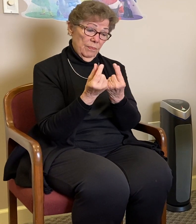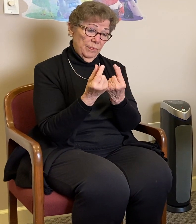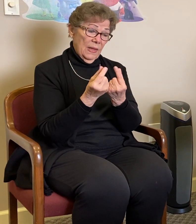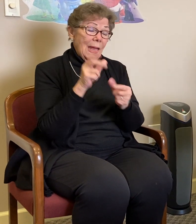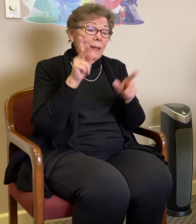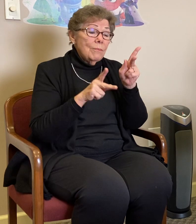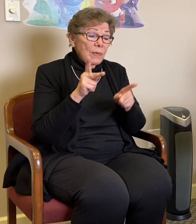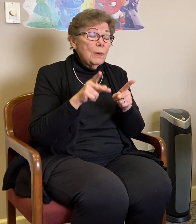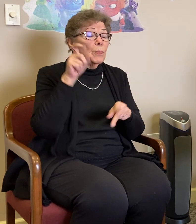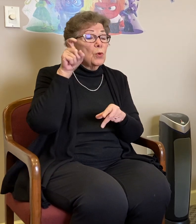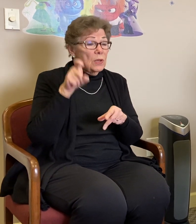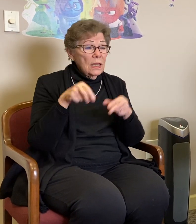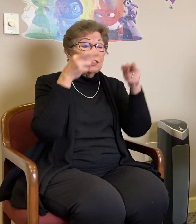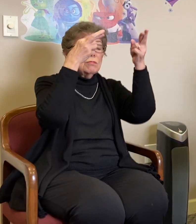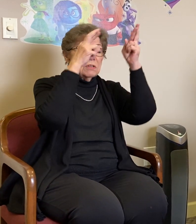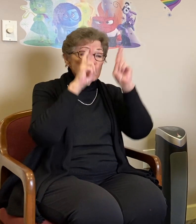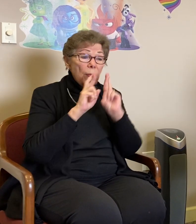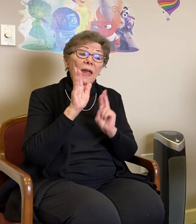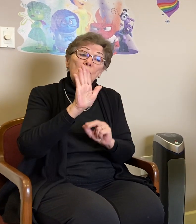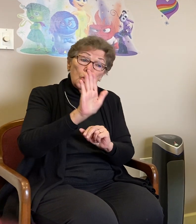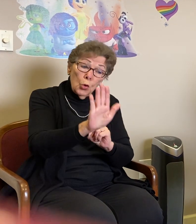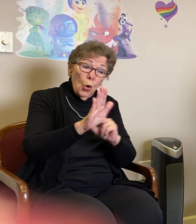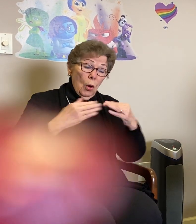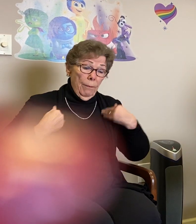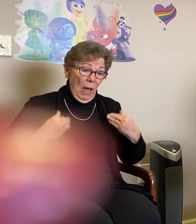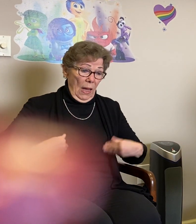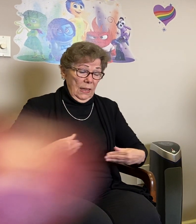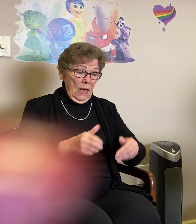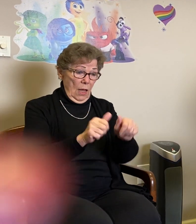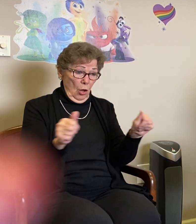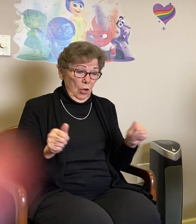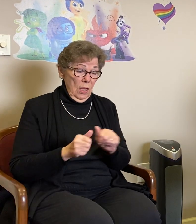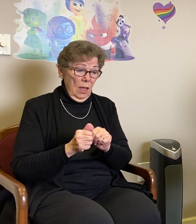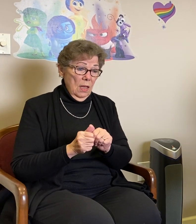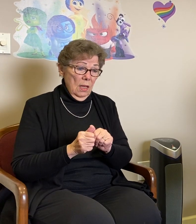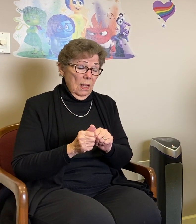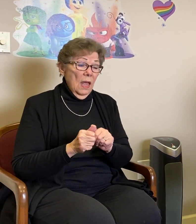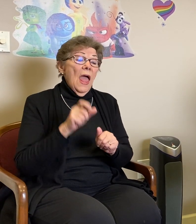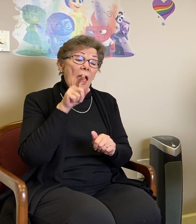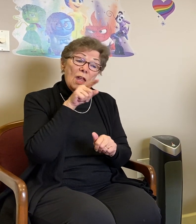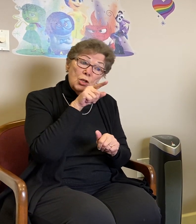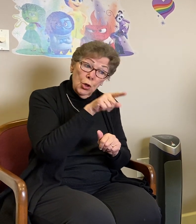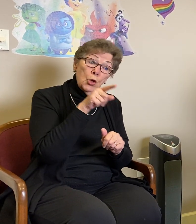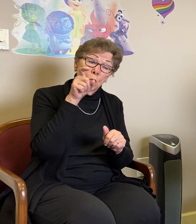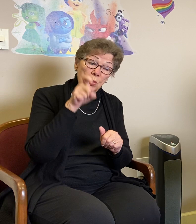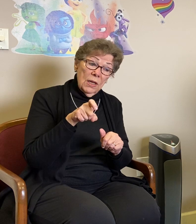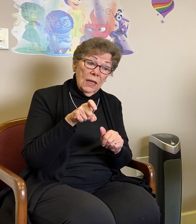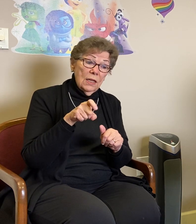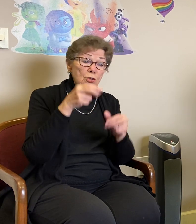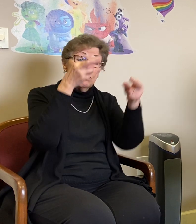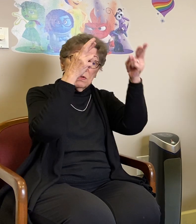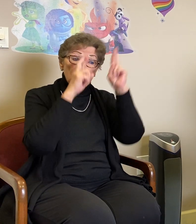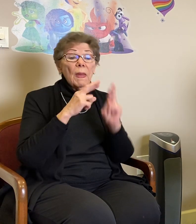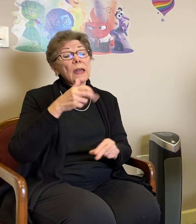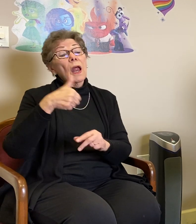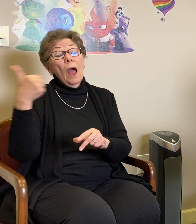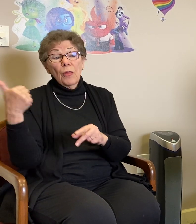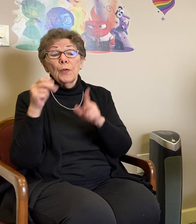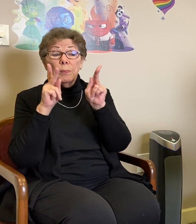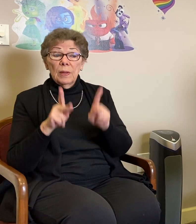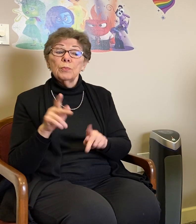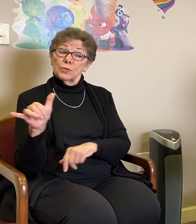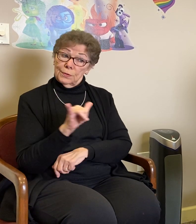People need to respect your body boundary, and you need to respect other people's body